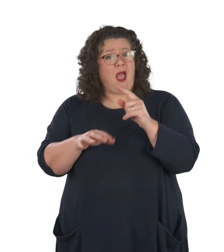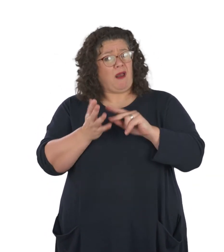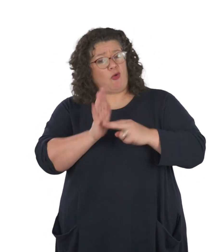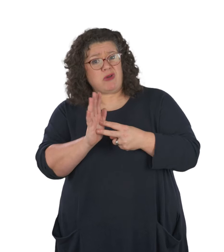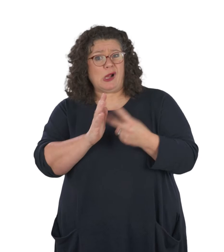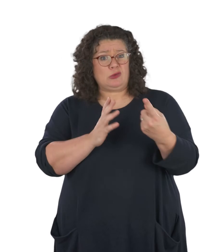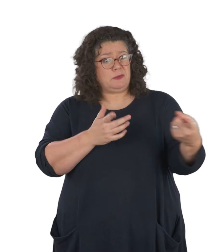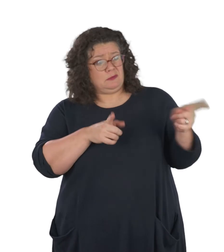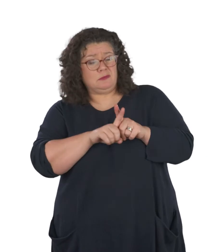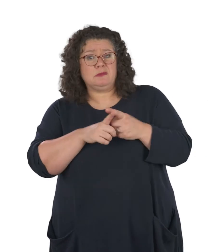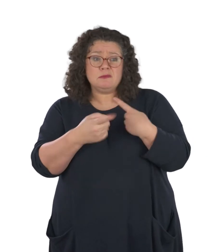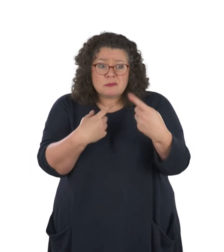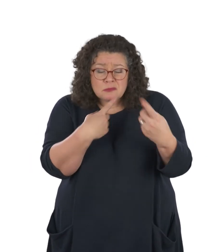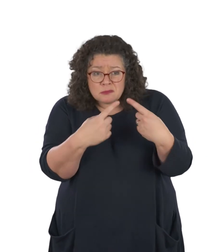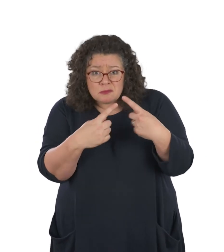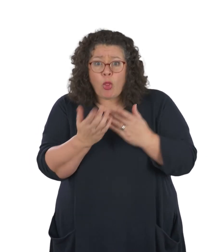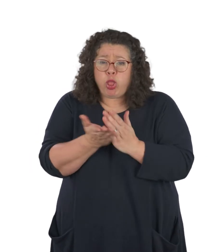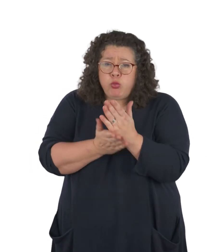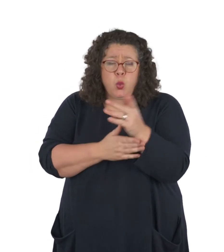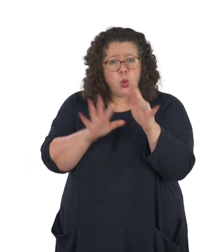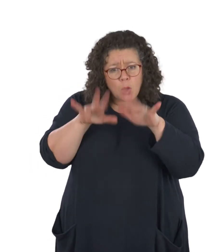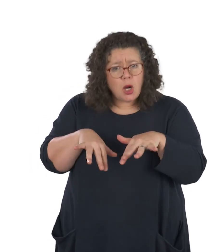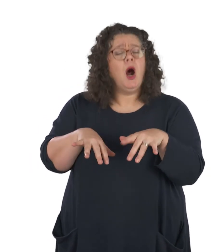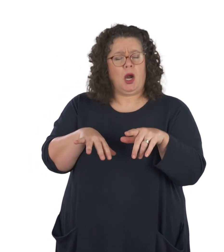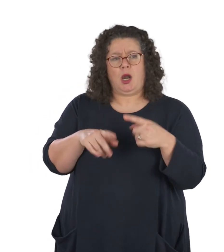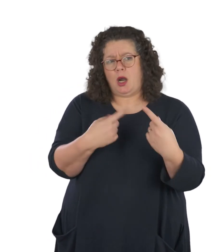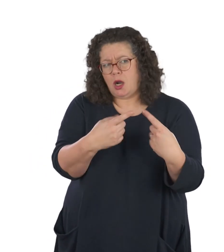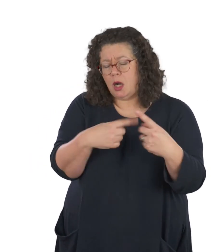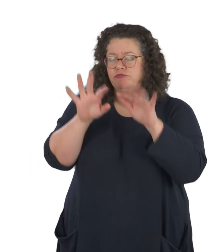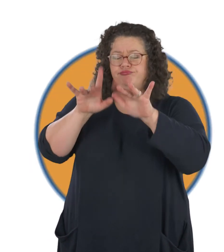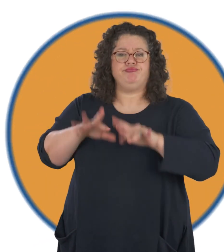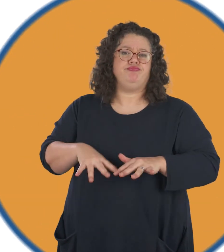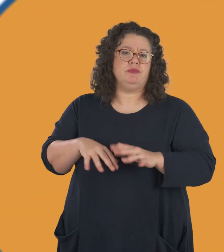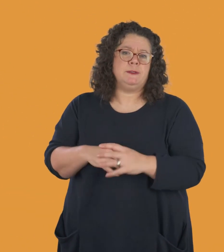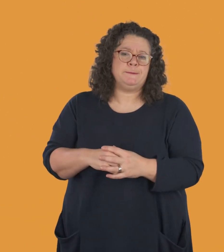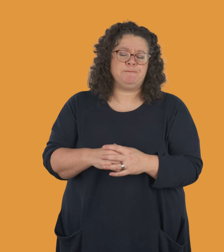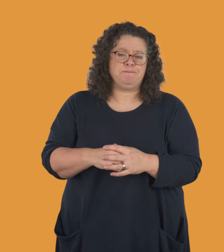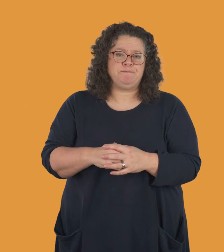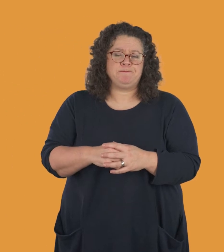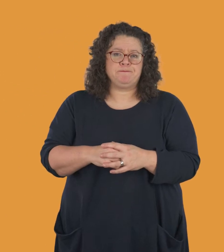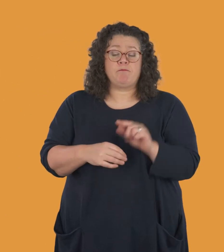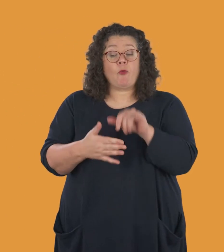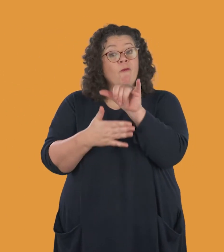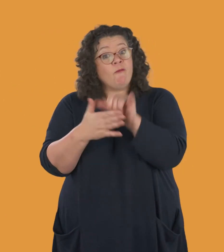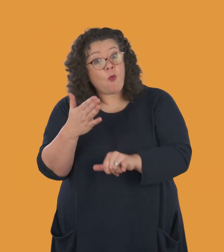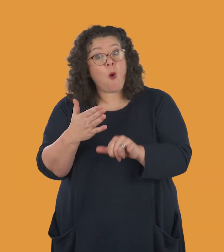arrange for someone to go through it with you and complete on your behalf. The form prompts you to think about the